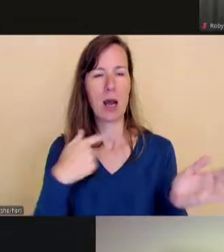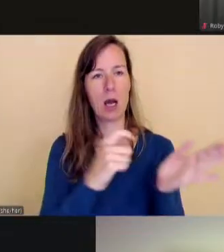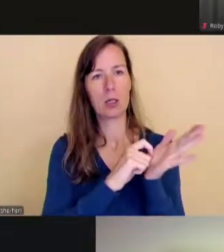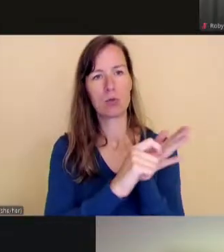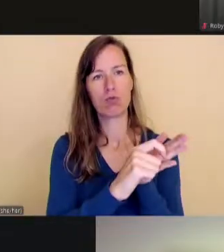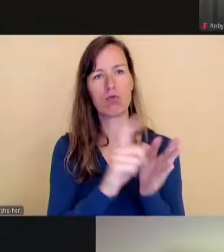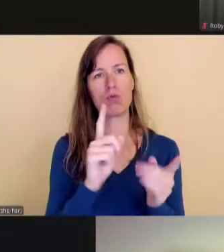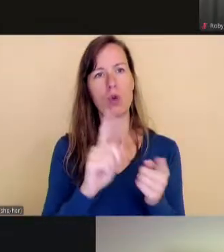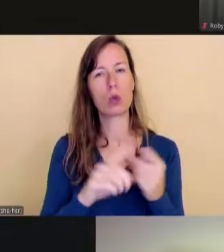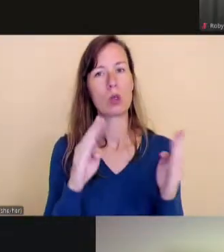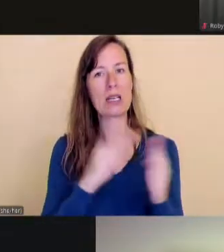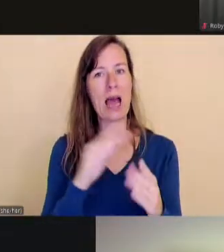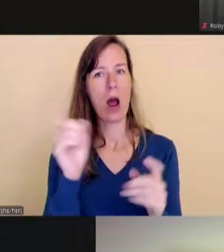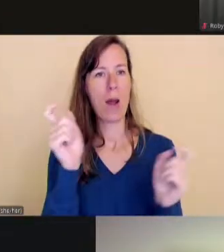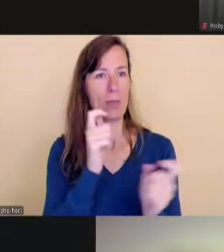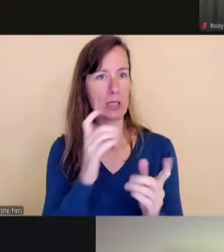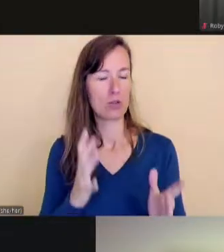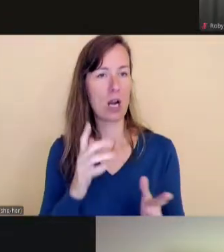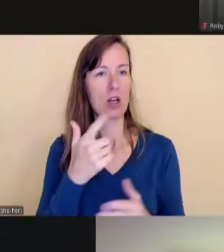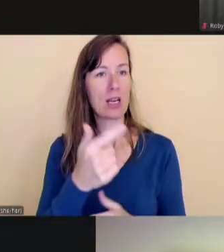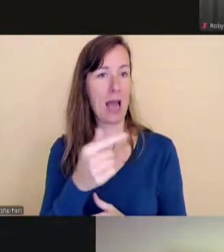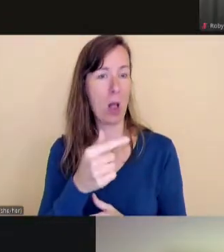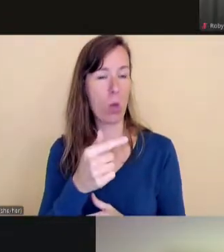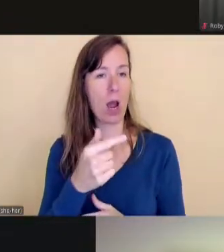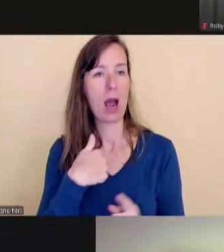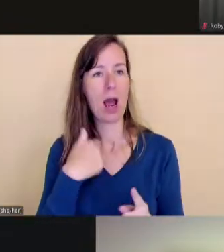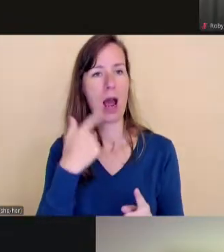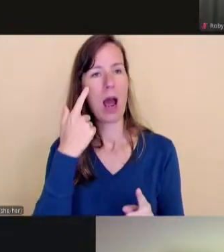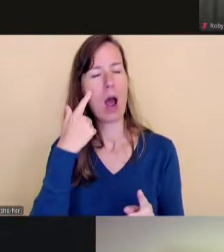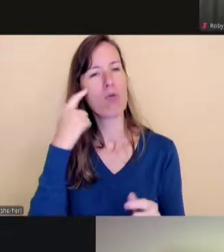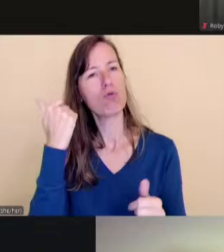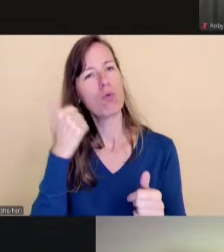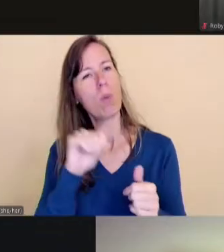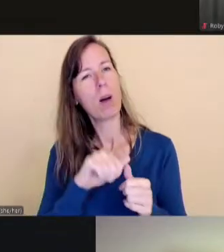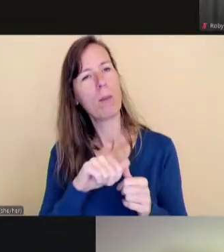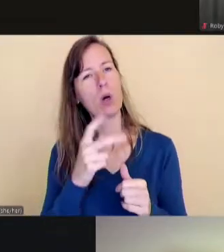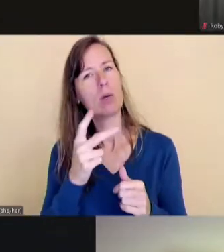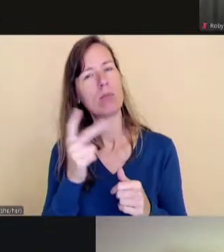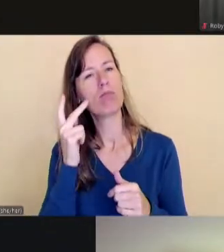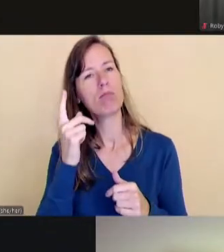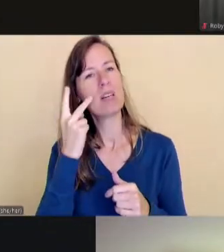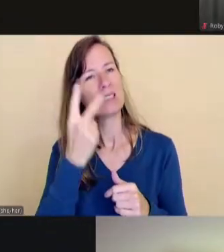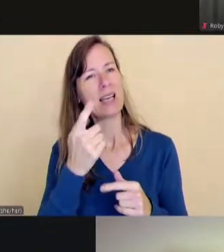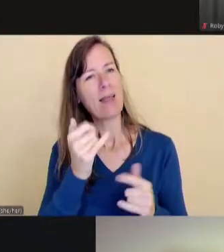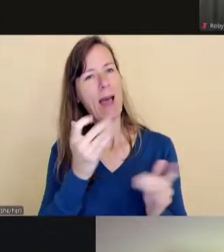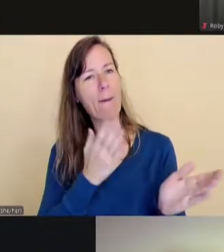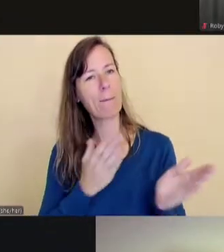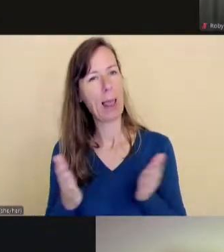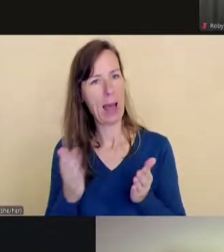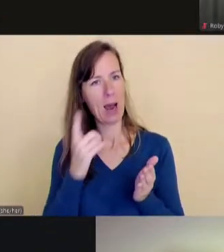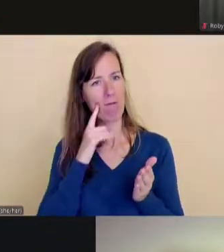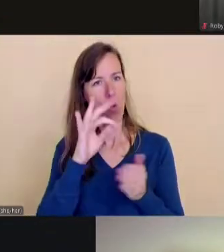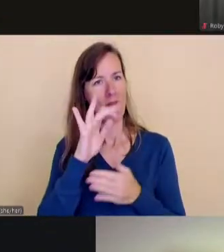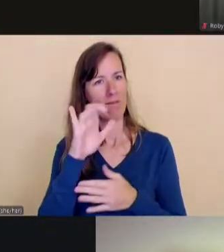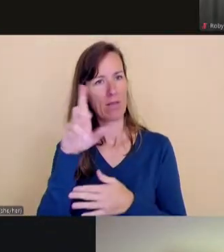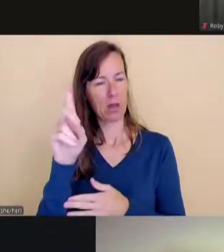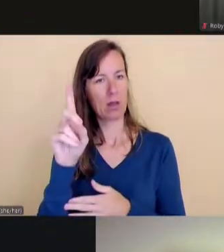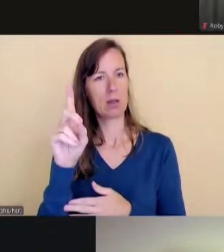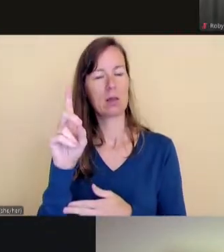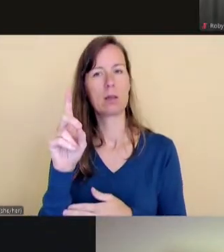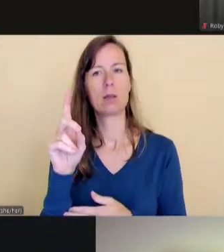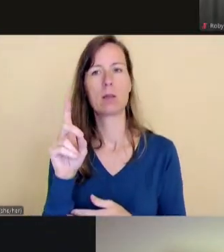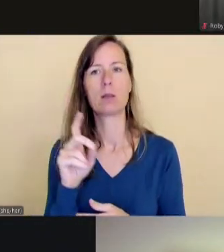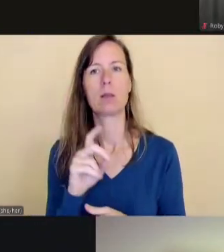Town Administrator Galloway that I remembered seeing the field plan showing